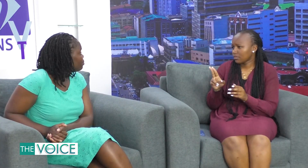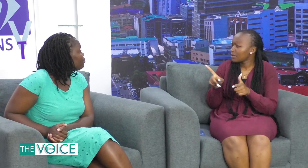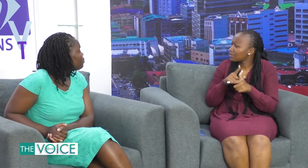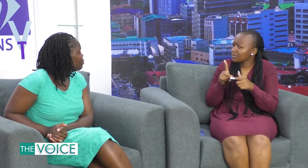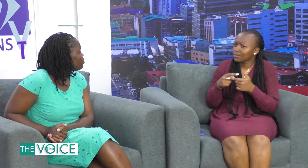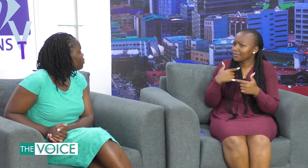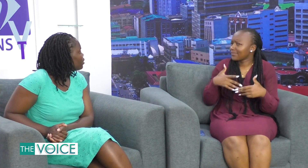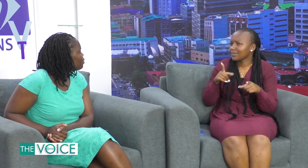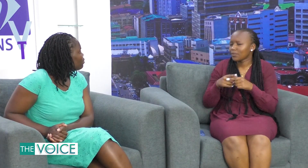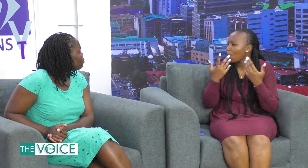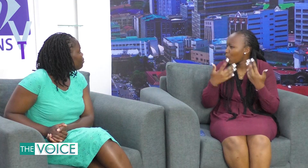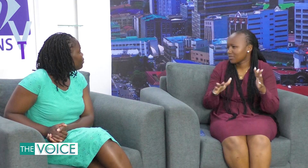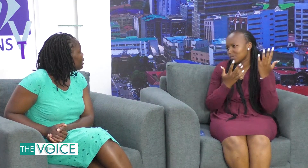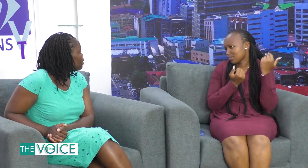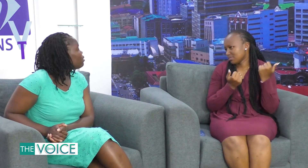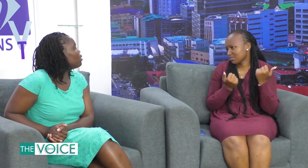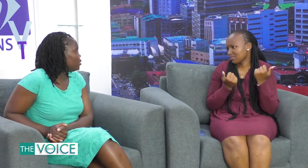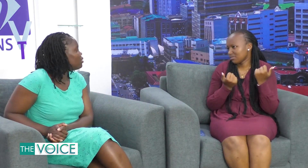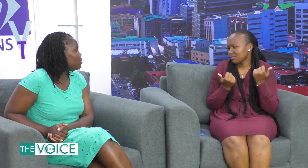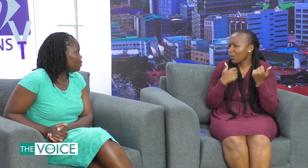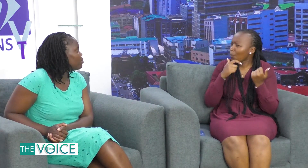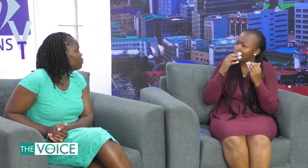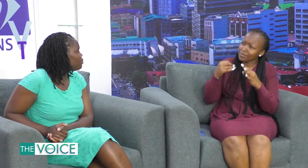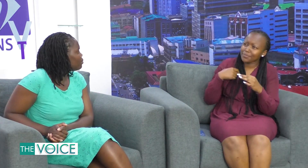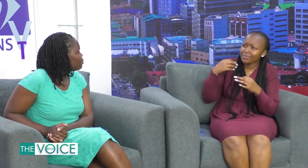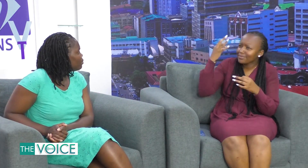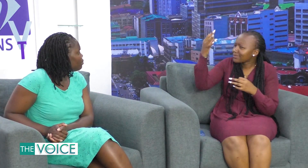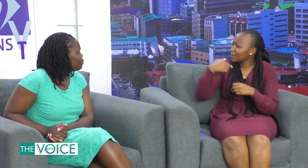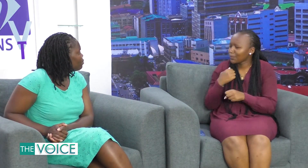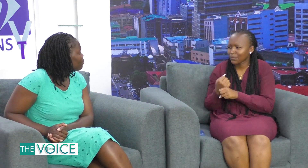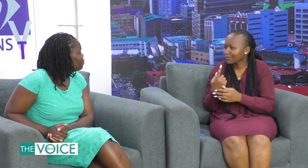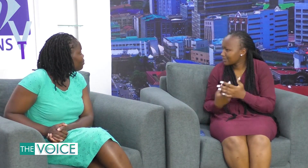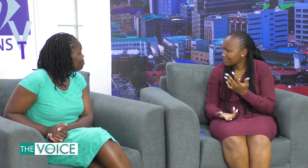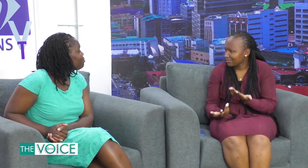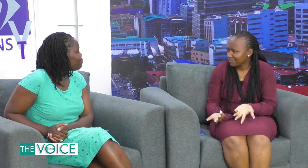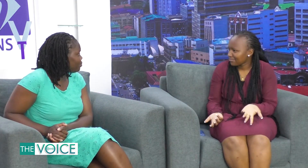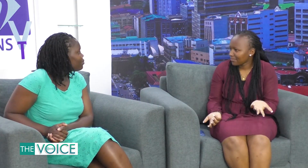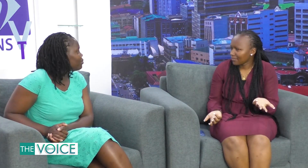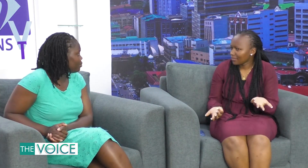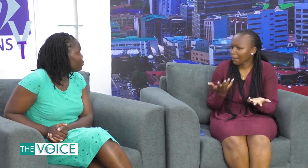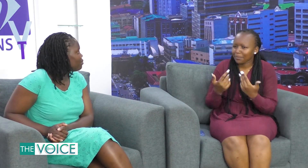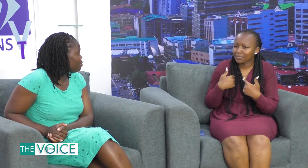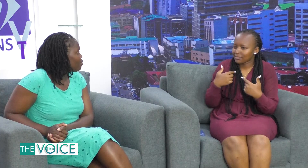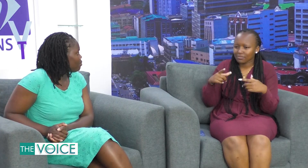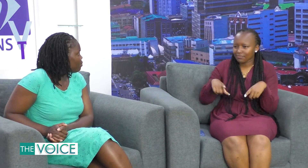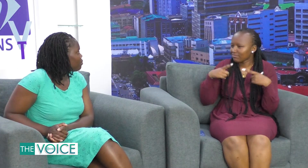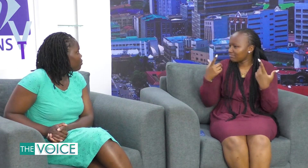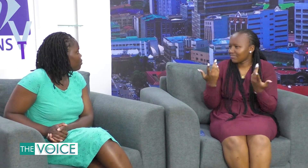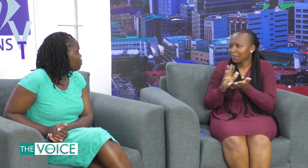tell my parents I want to leave Kenyatta University and do something that I want. Because if they forced me to